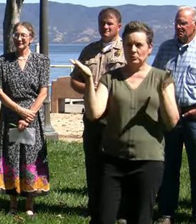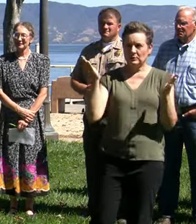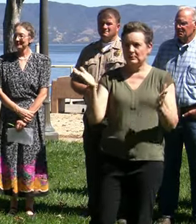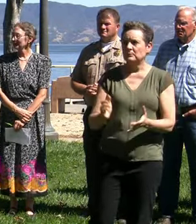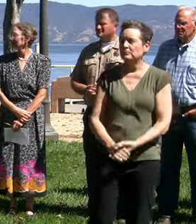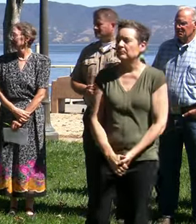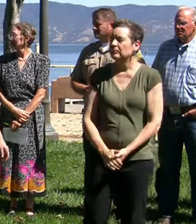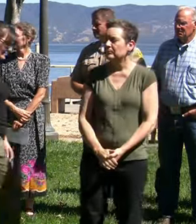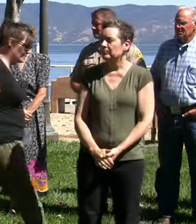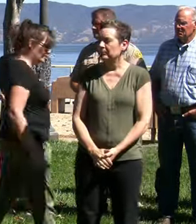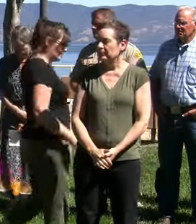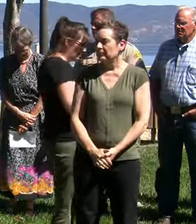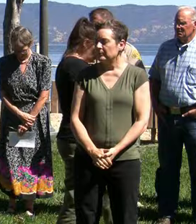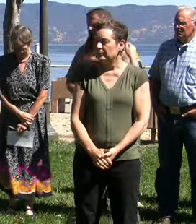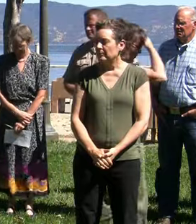Services.